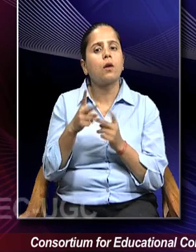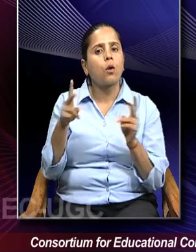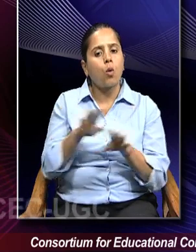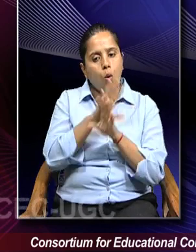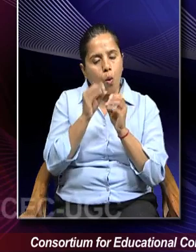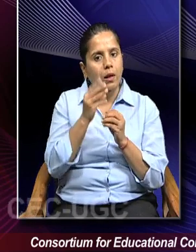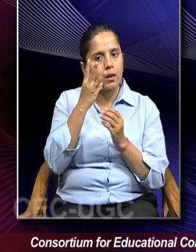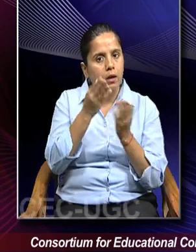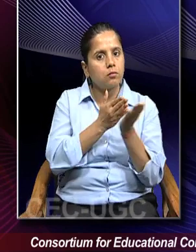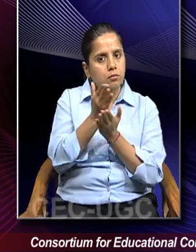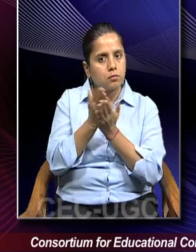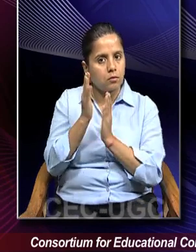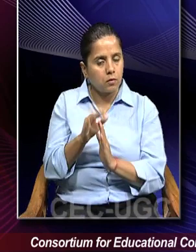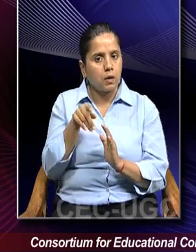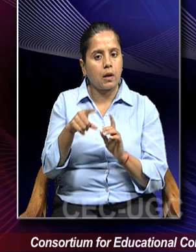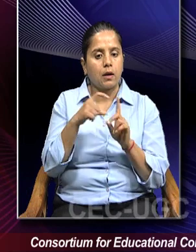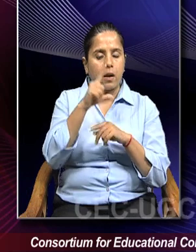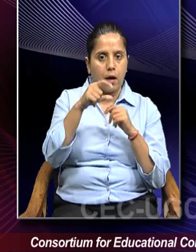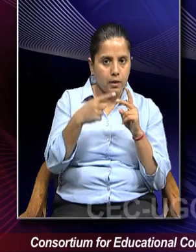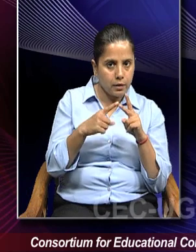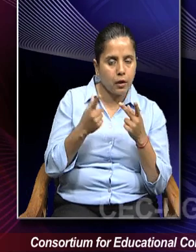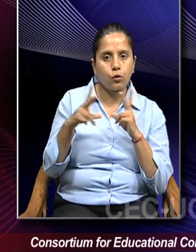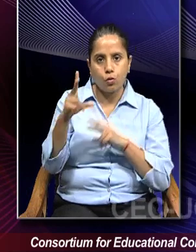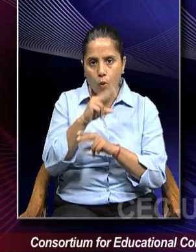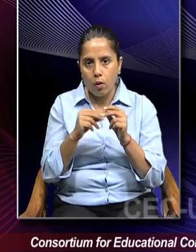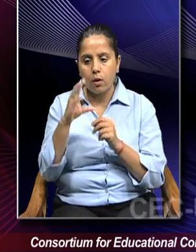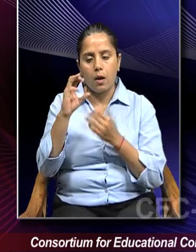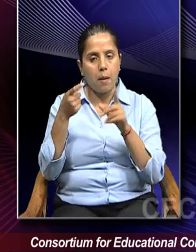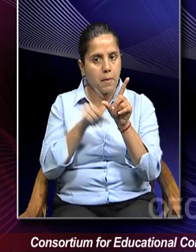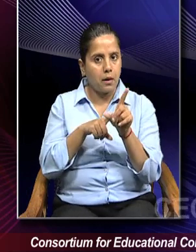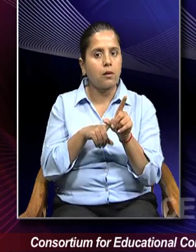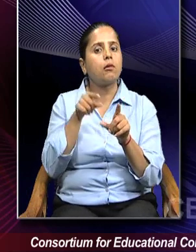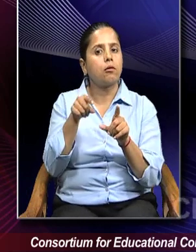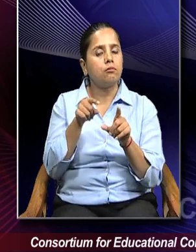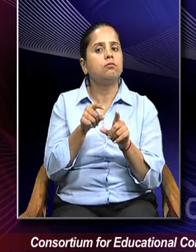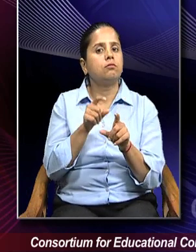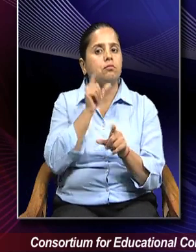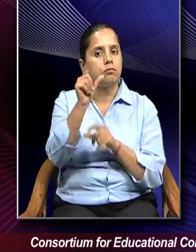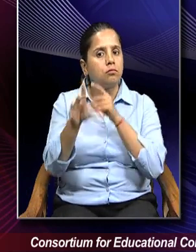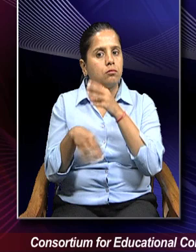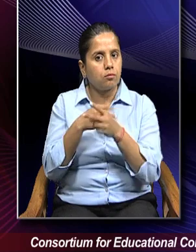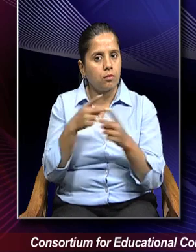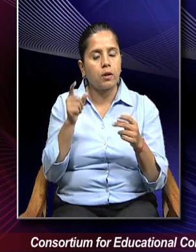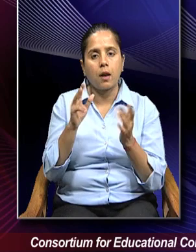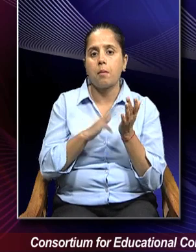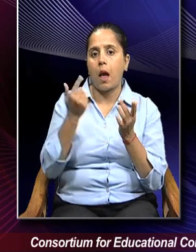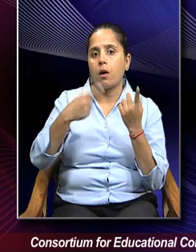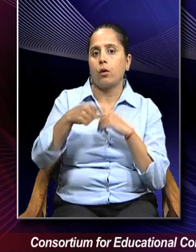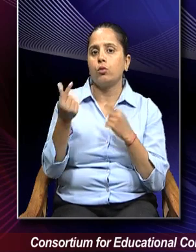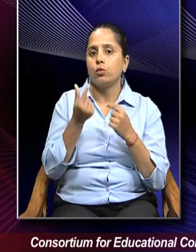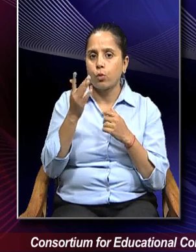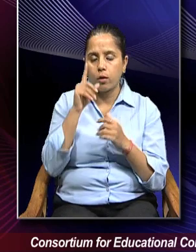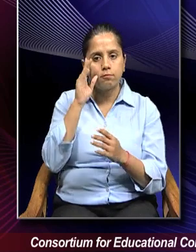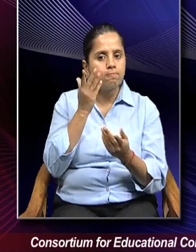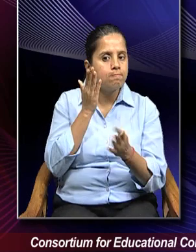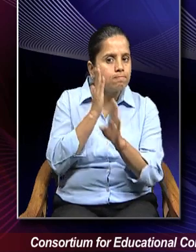approaches, if whether it is dialectics, dialogue or commentary, it can be used by the managers in confronting and